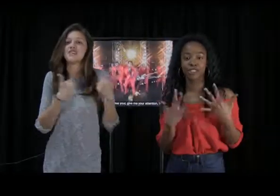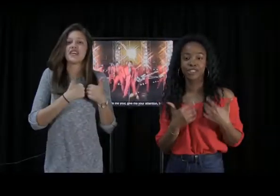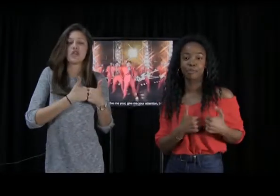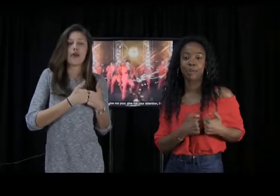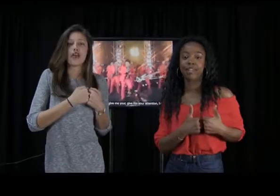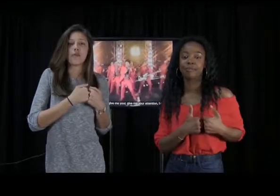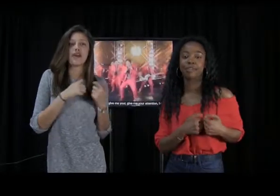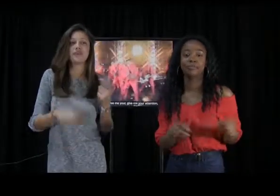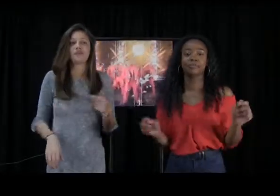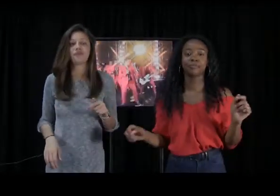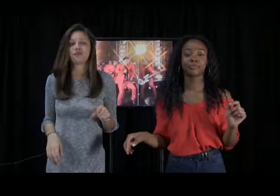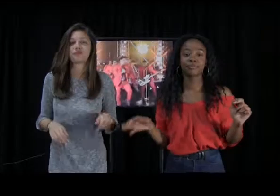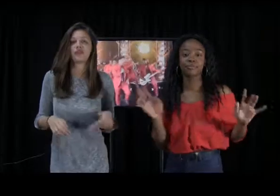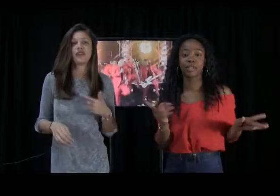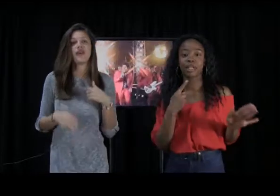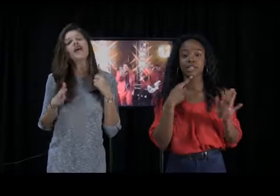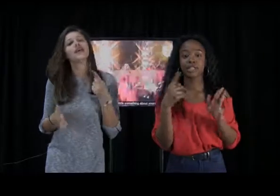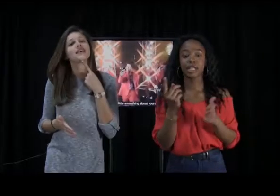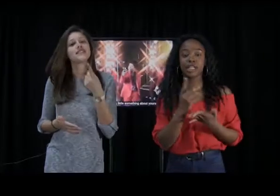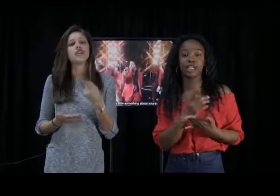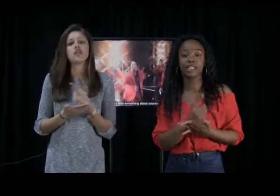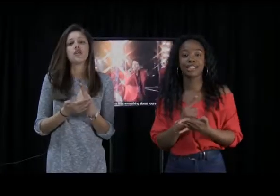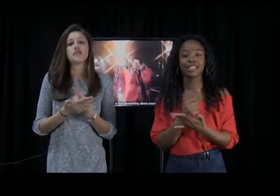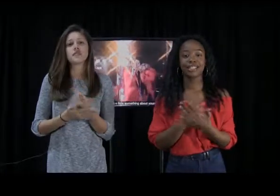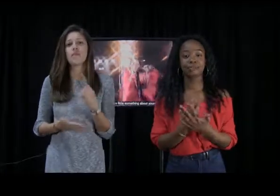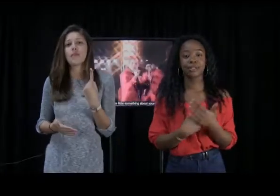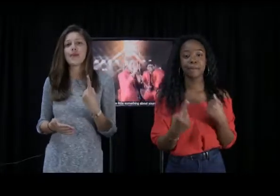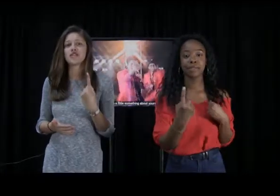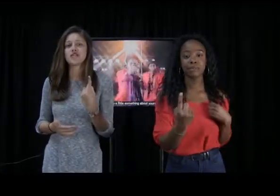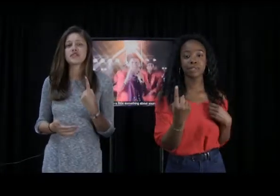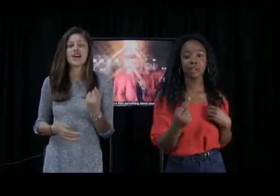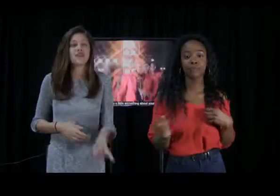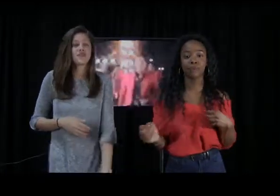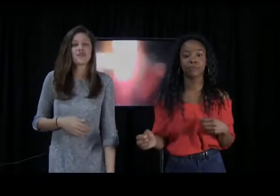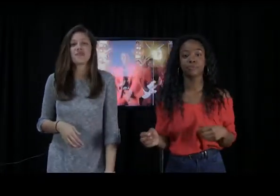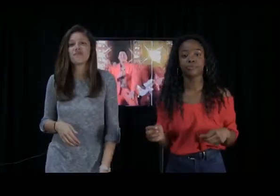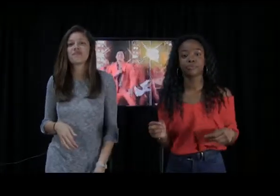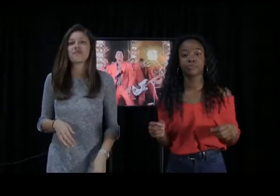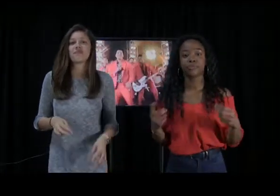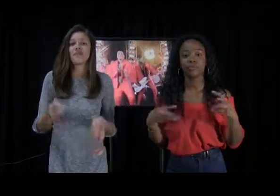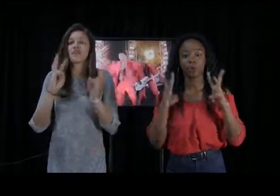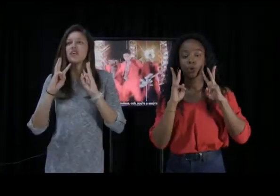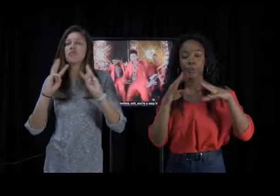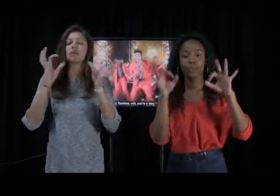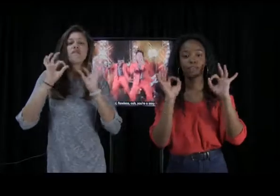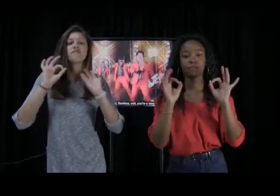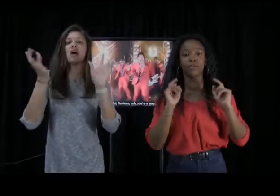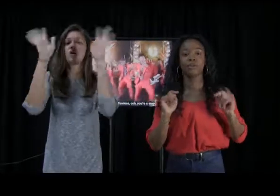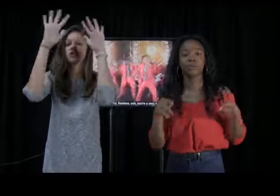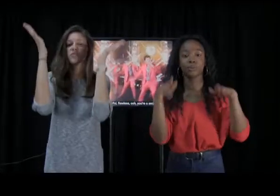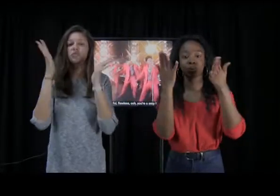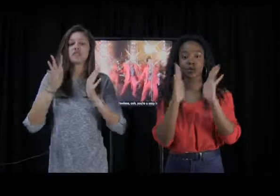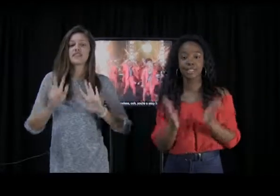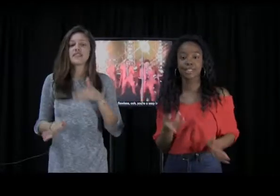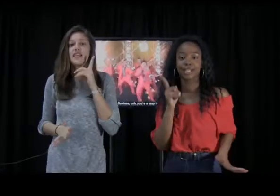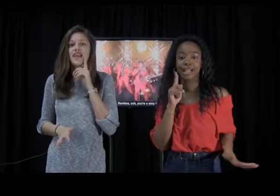now, give me your attention, baby. I gotta tell you a little something about yourself. You're one of our